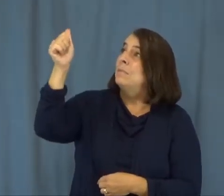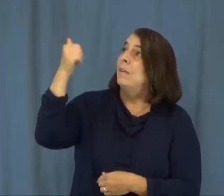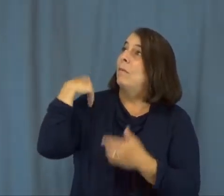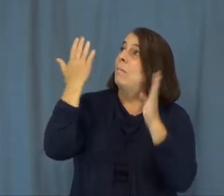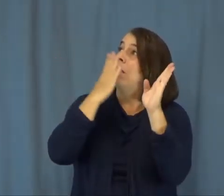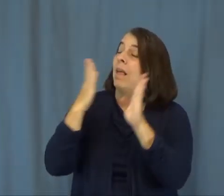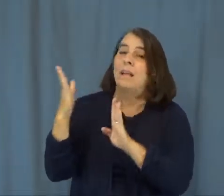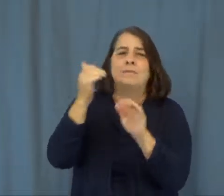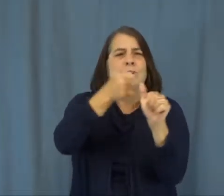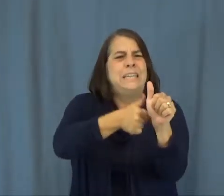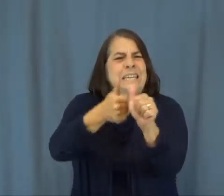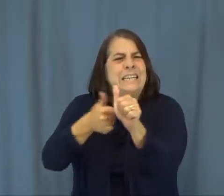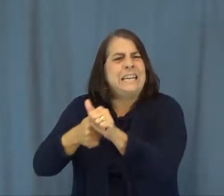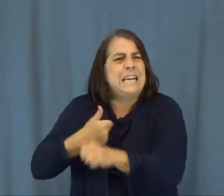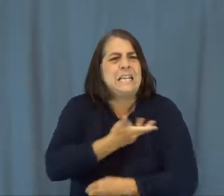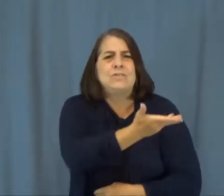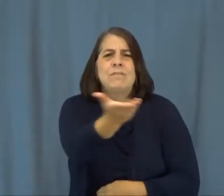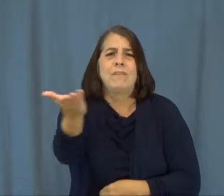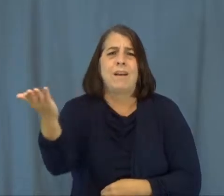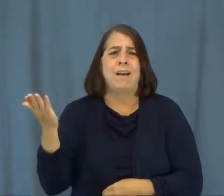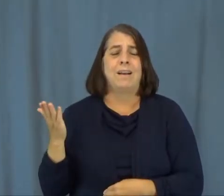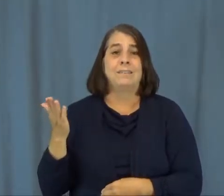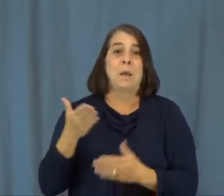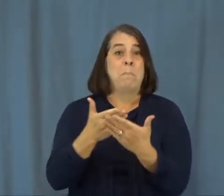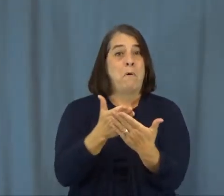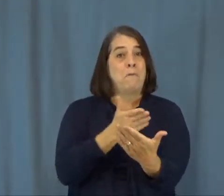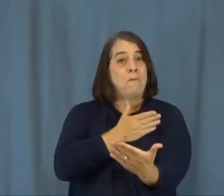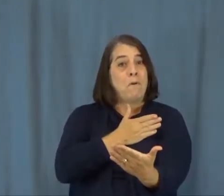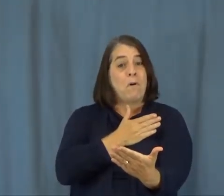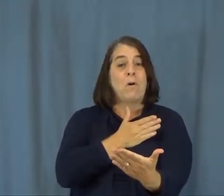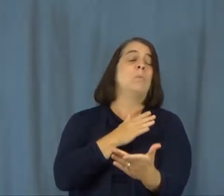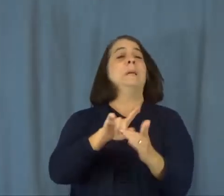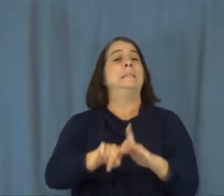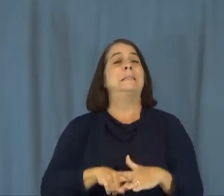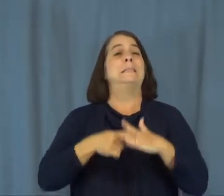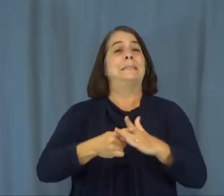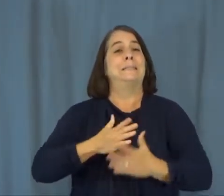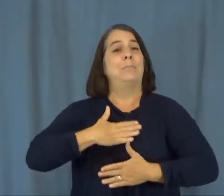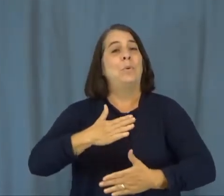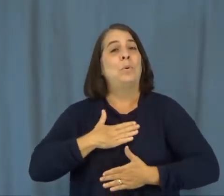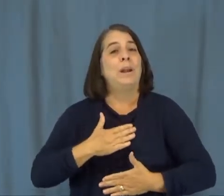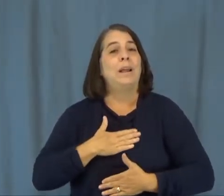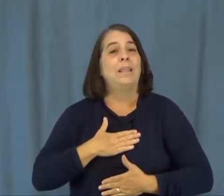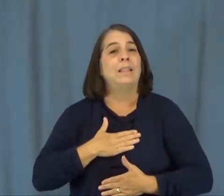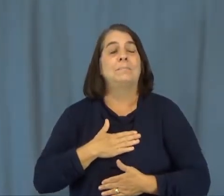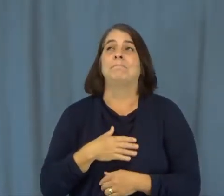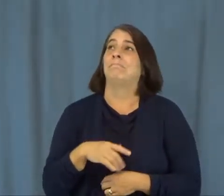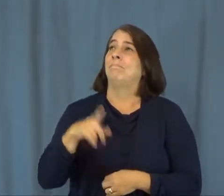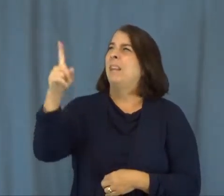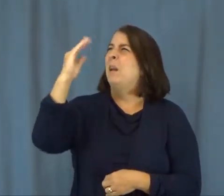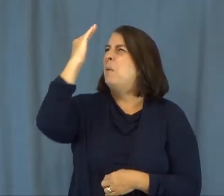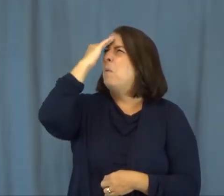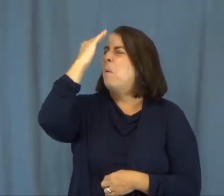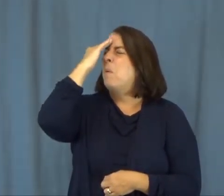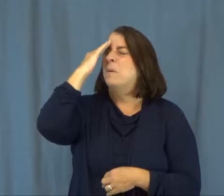first breath he knows how many hairs are on our head where we have